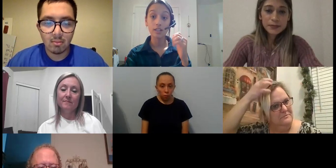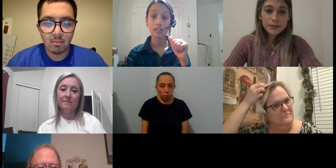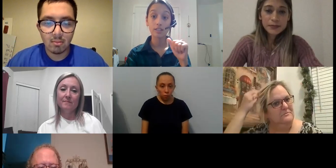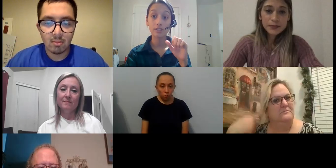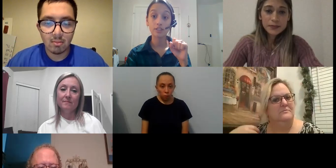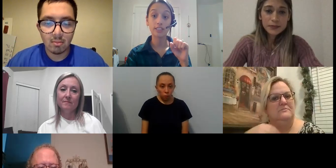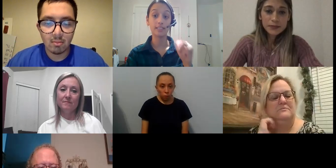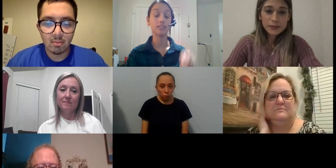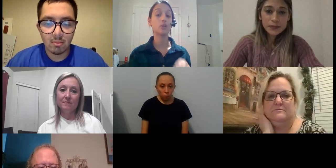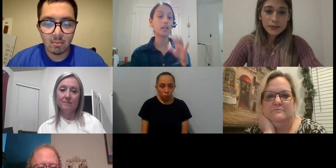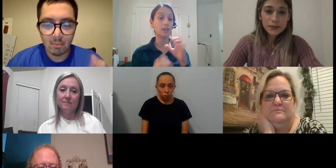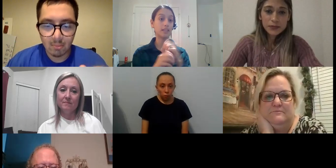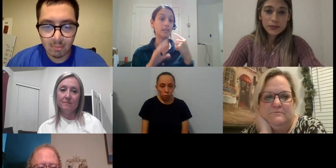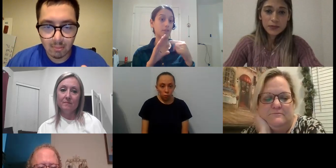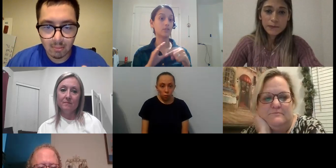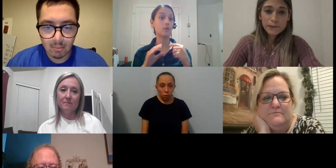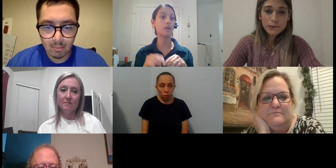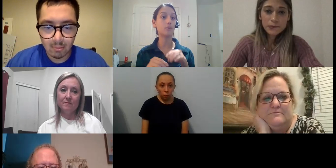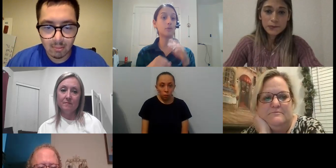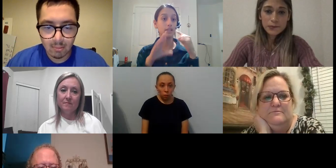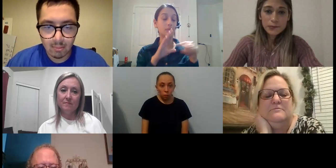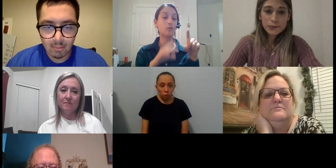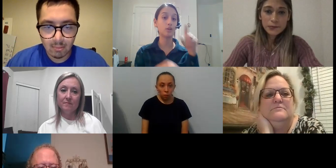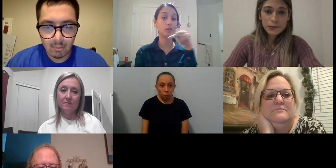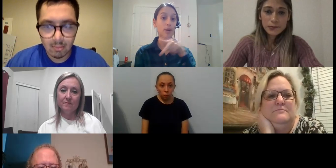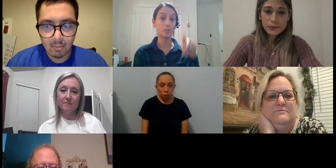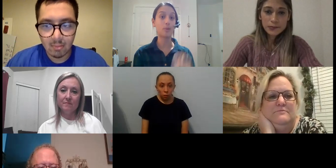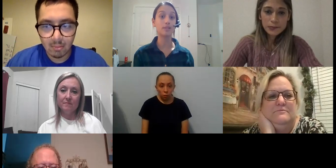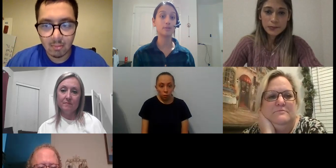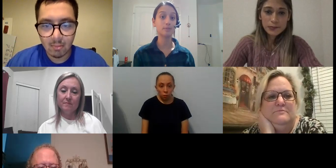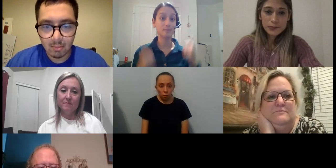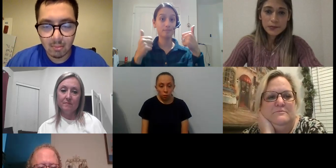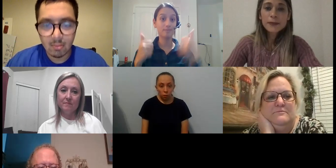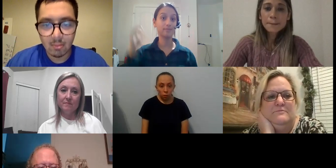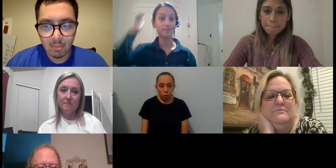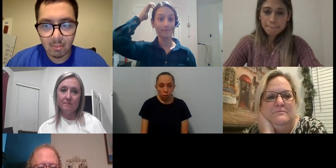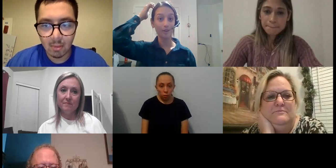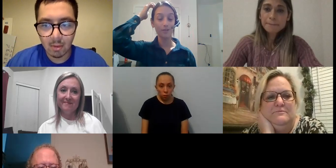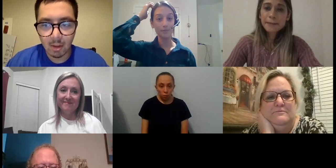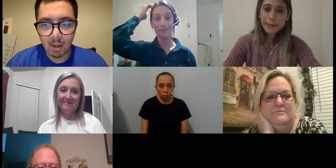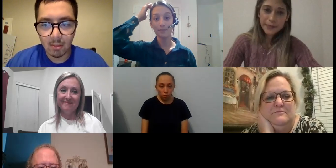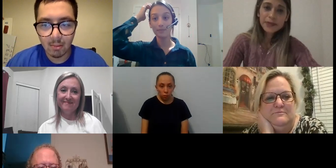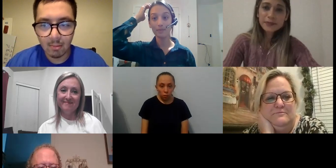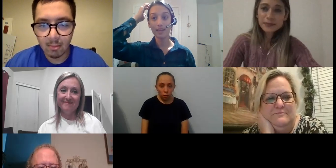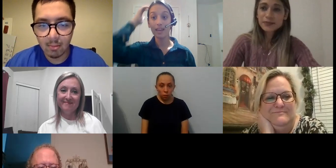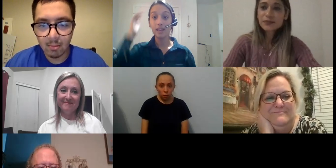for Jason. So I got the email. So I will email you the PowerPoints.